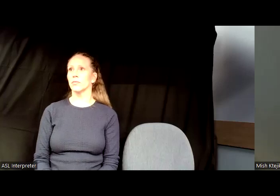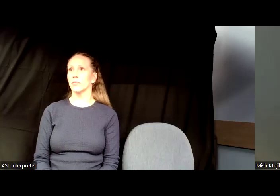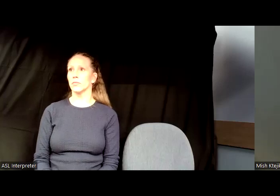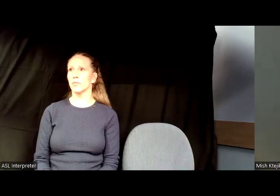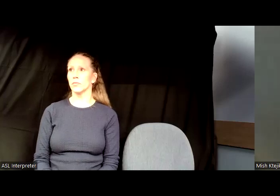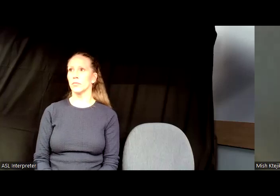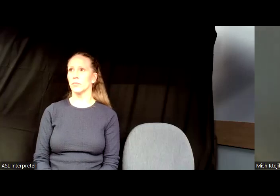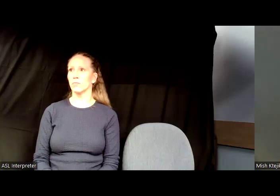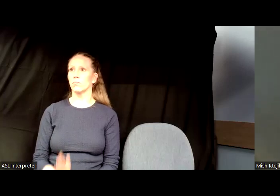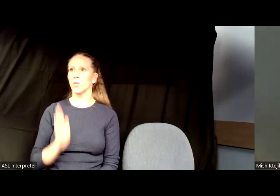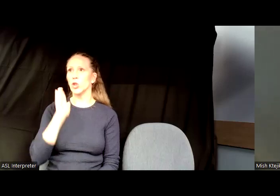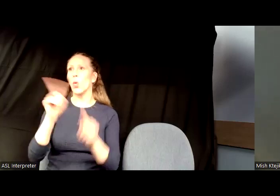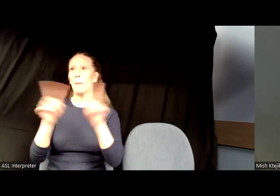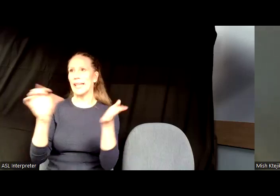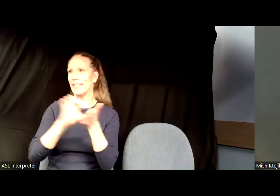So